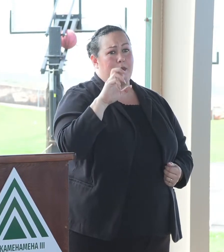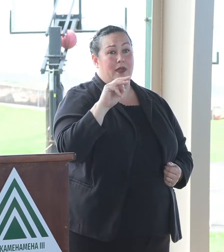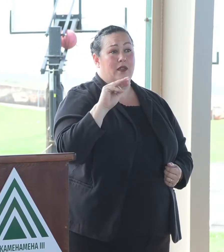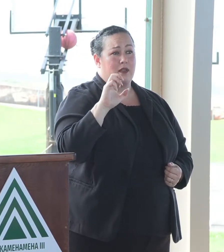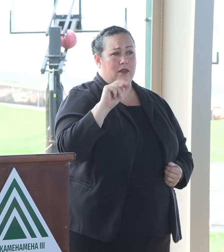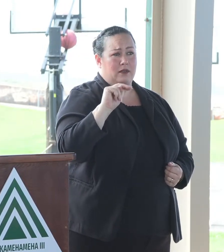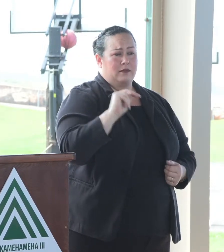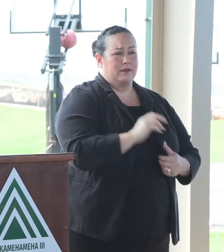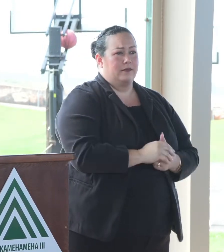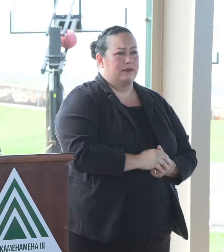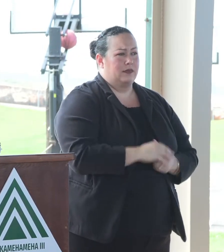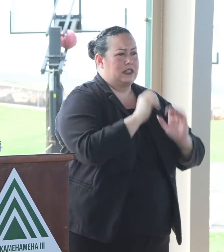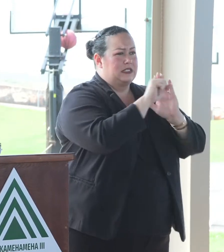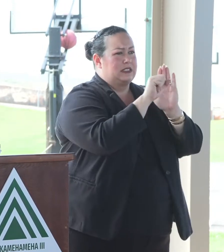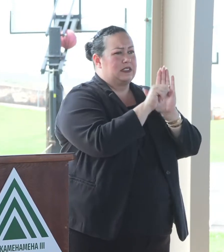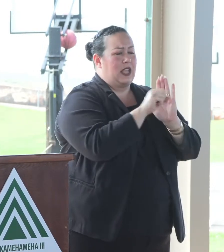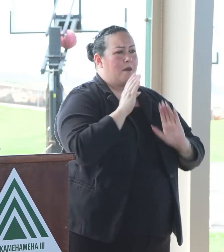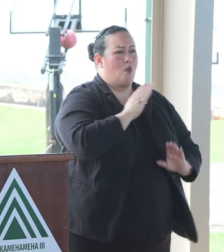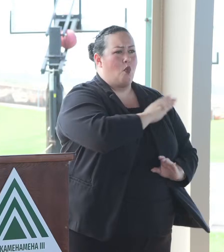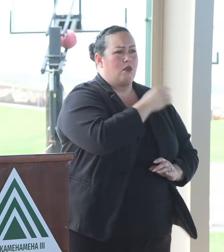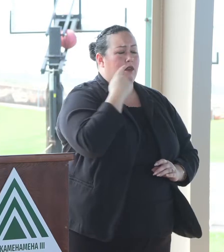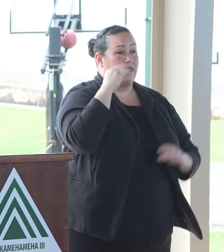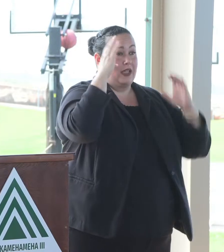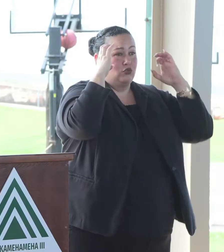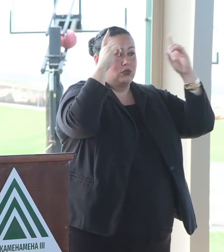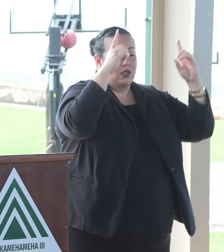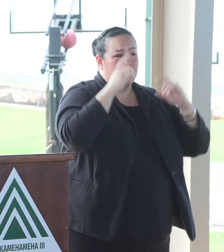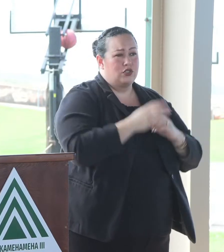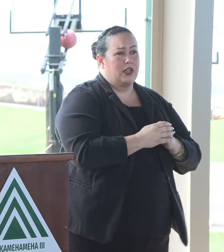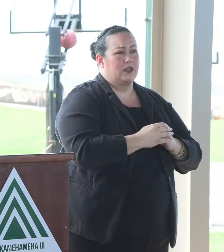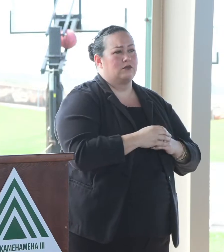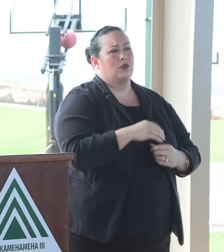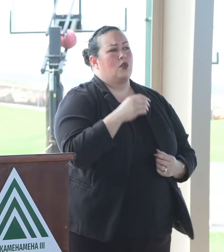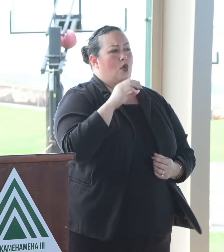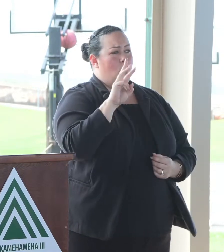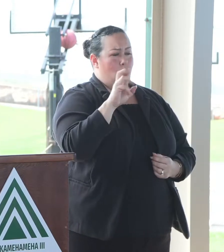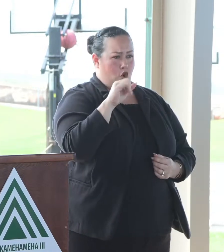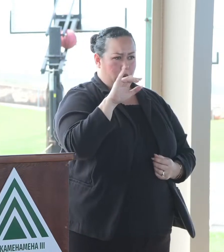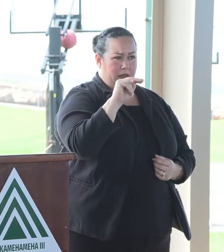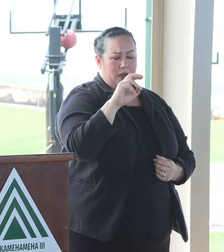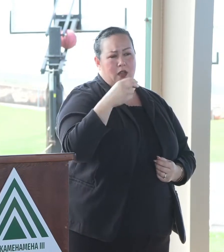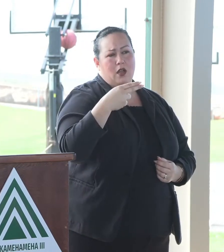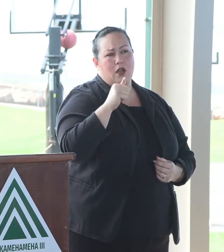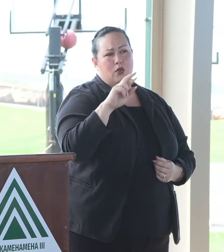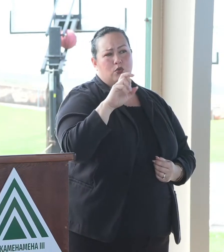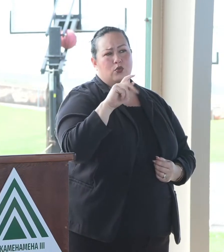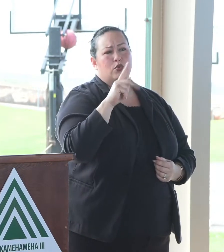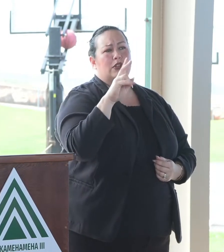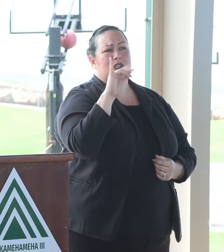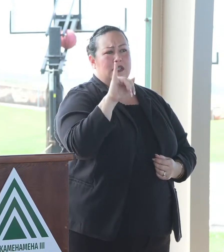From our State Board of Education, we have Chairman Warren Haruki.